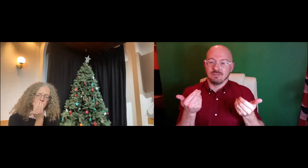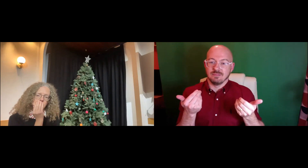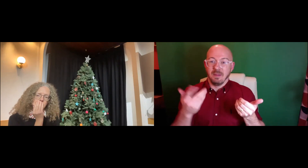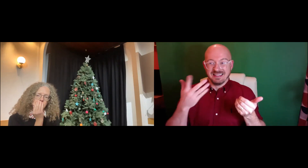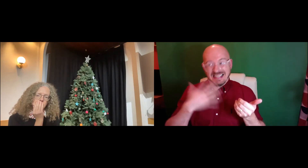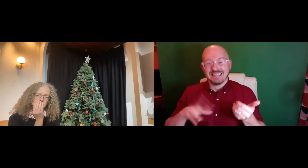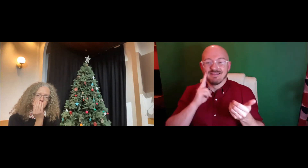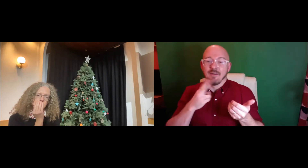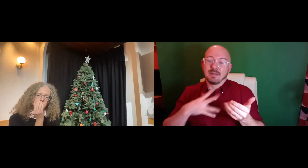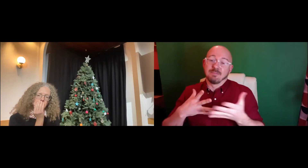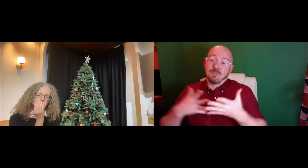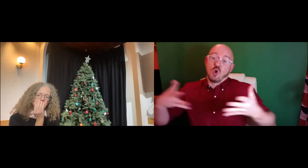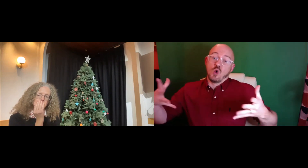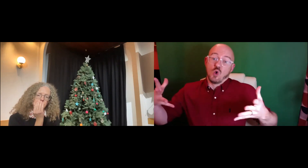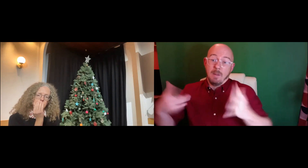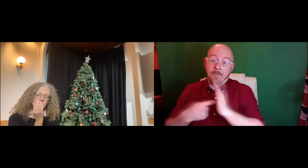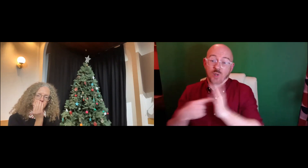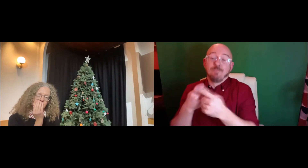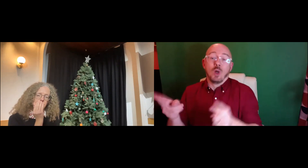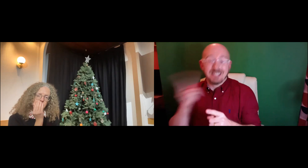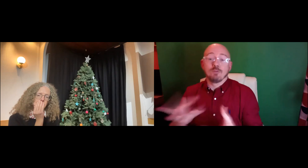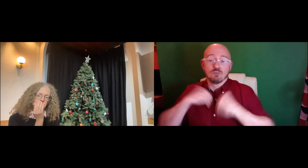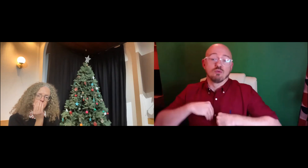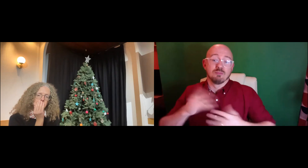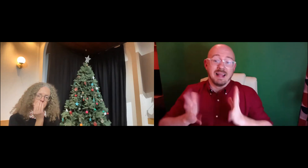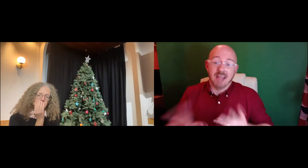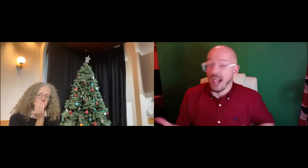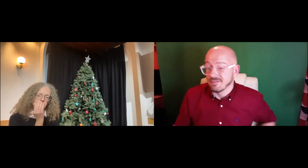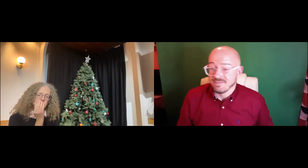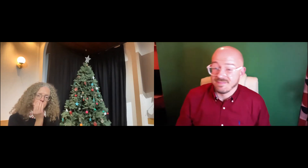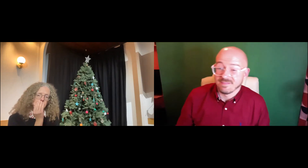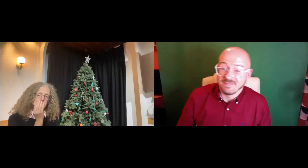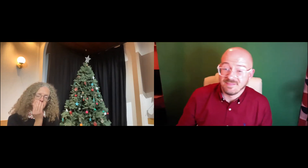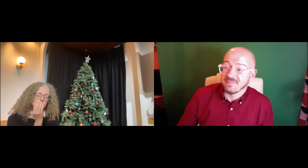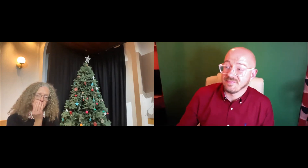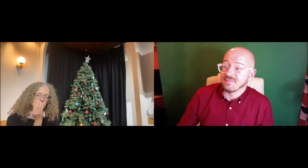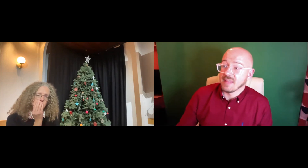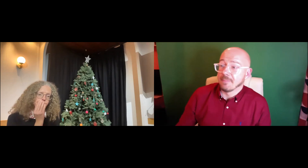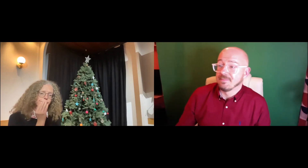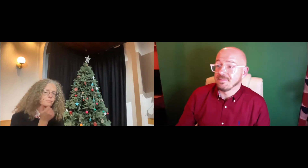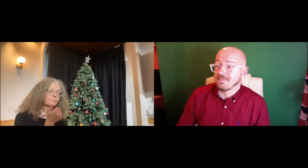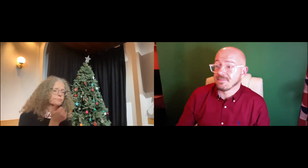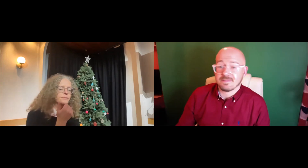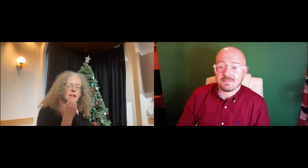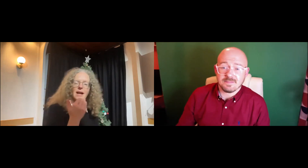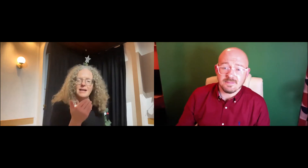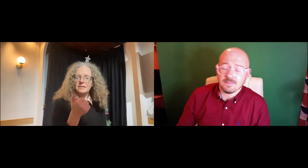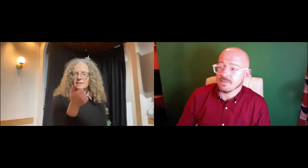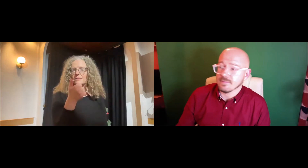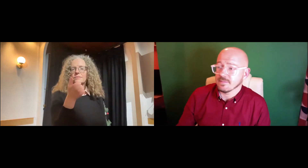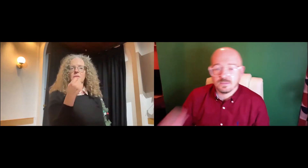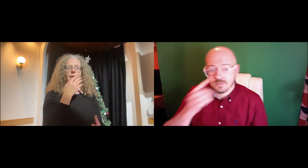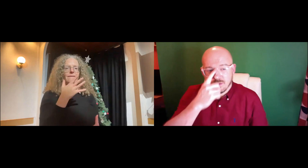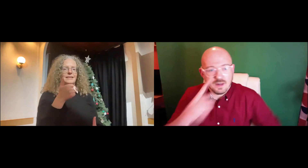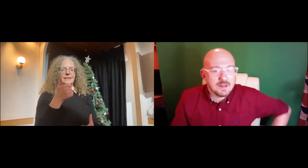So, in some ways, reinforcing the separation for hearing pupils learning BSL is okay, as